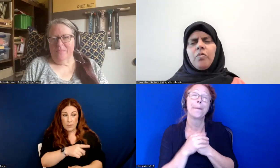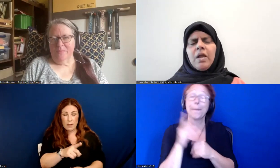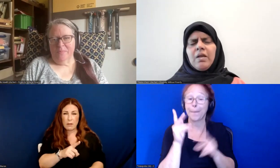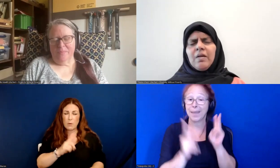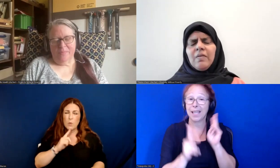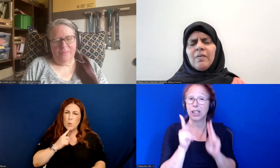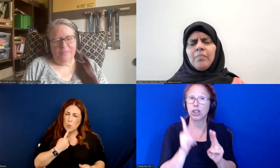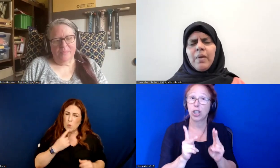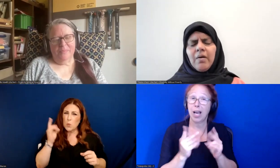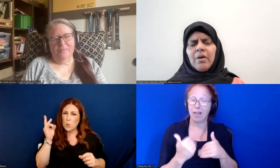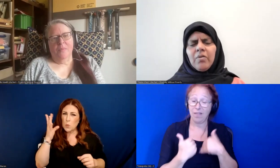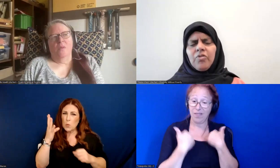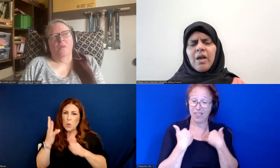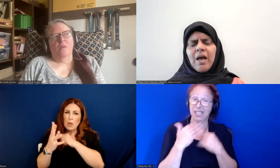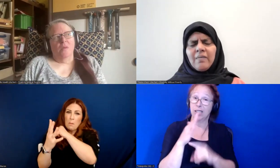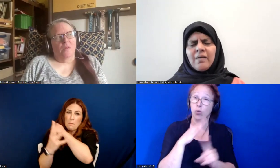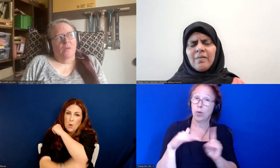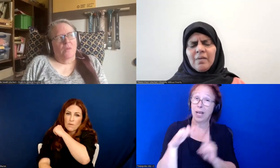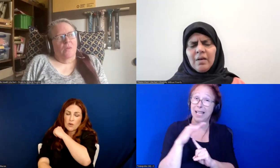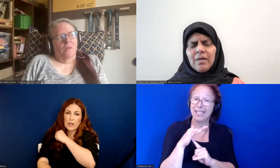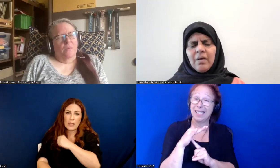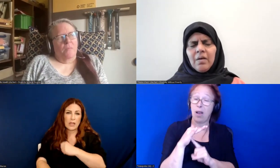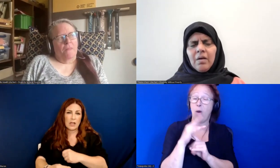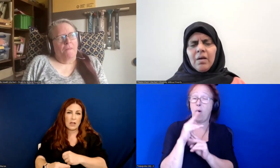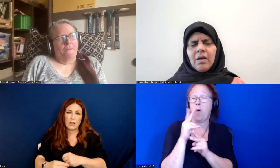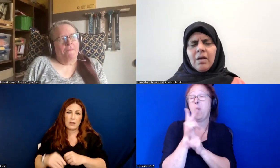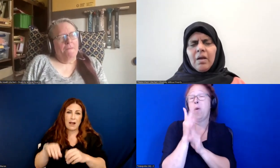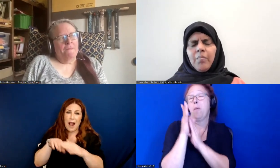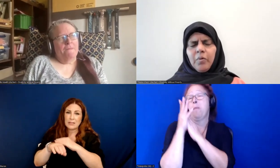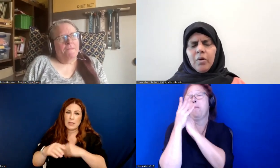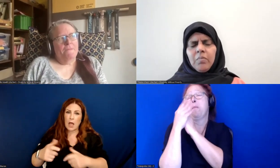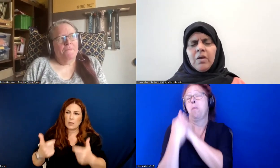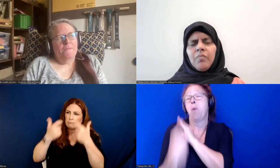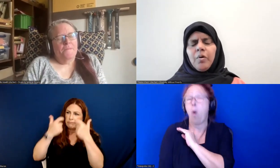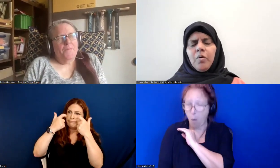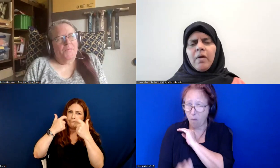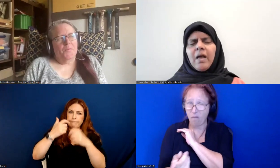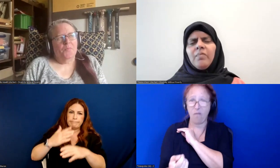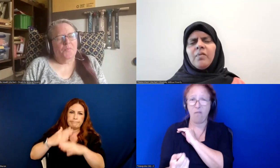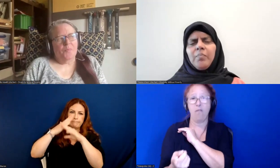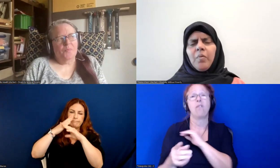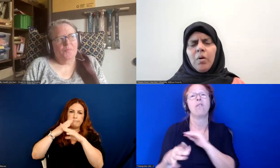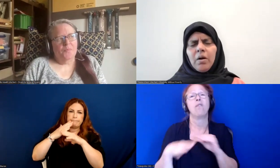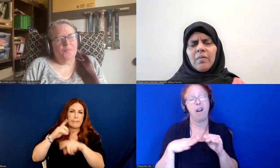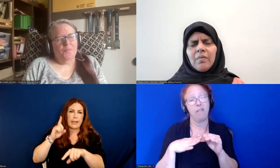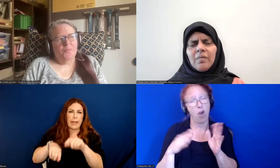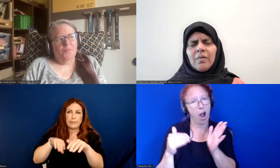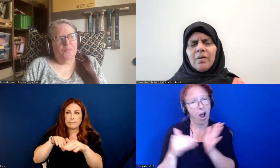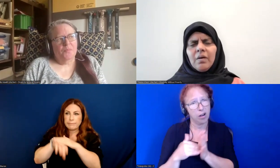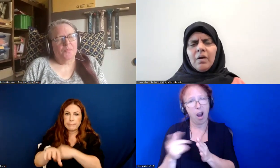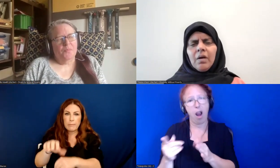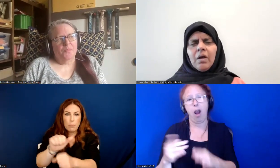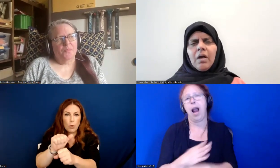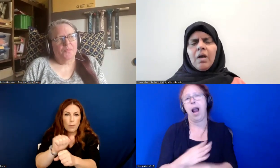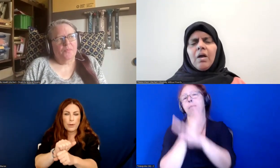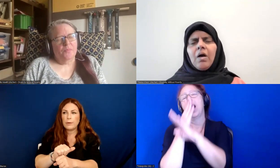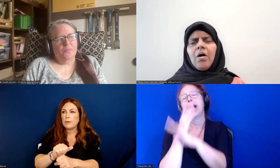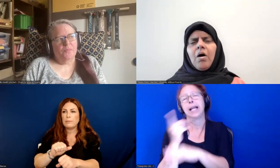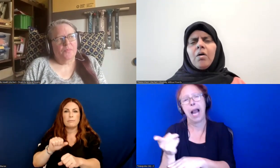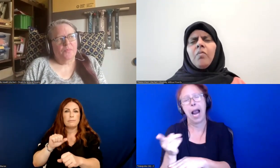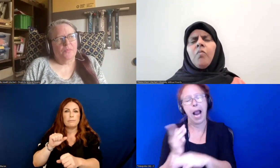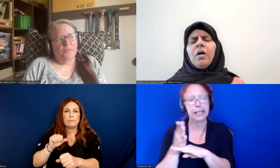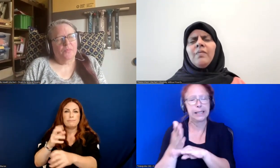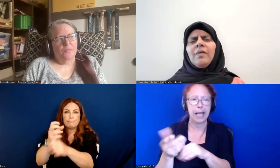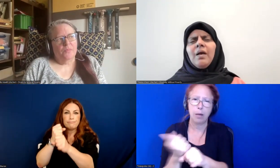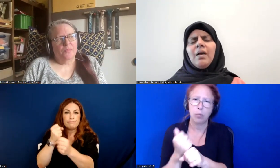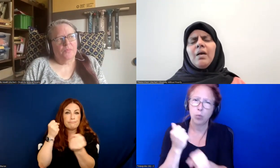the greatest barriers to accessing employment programs, supports,